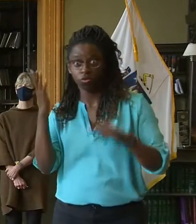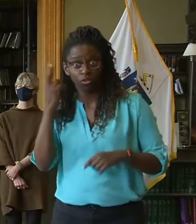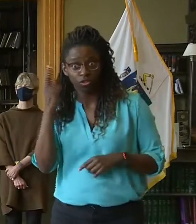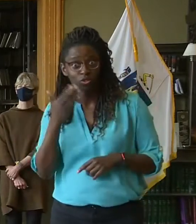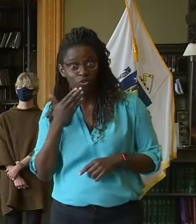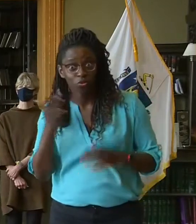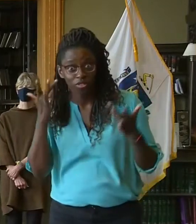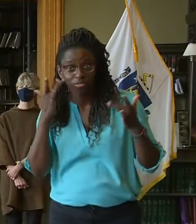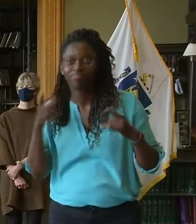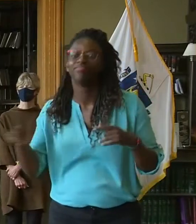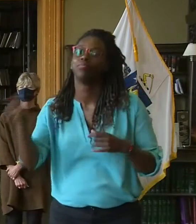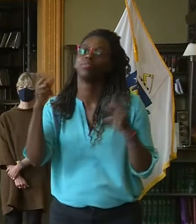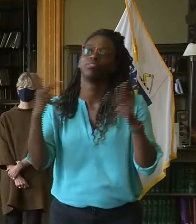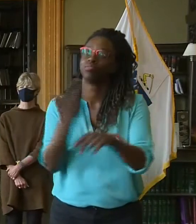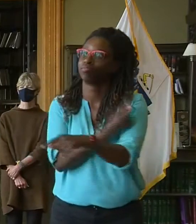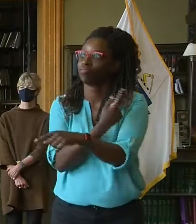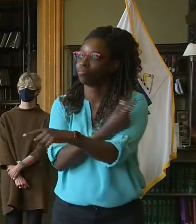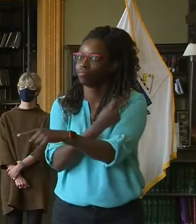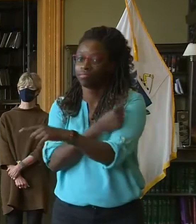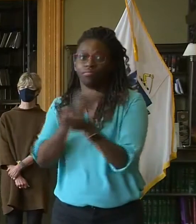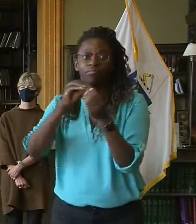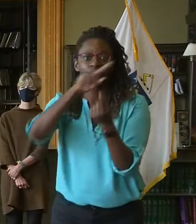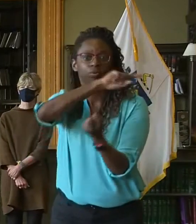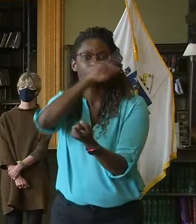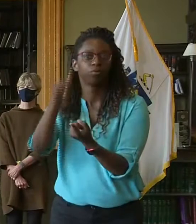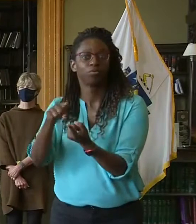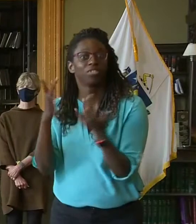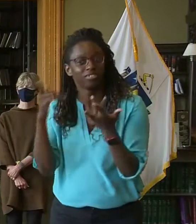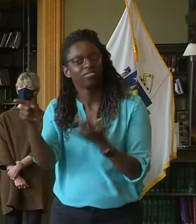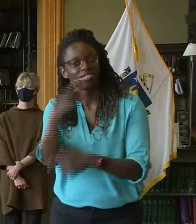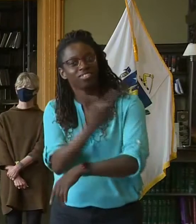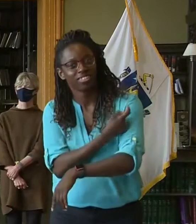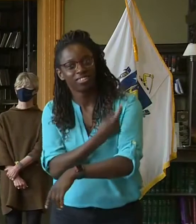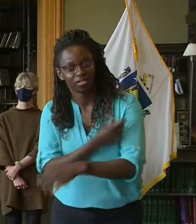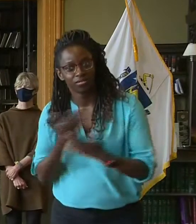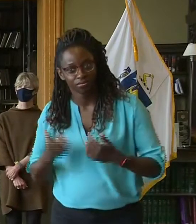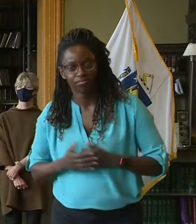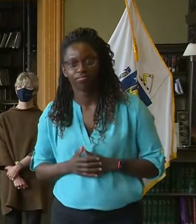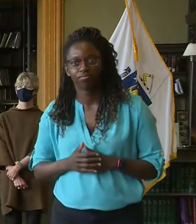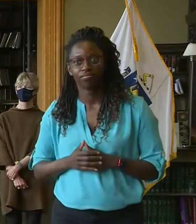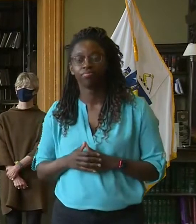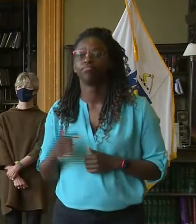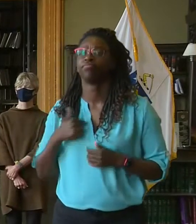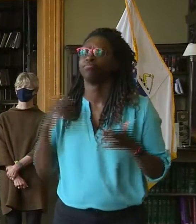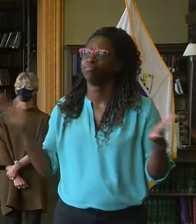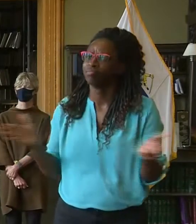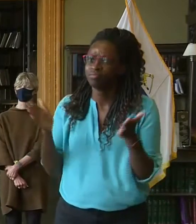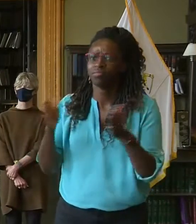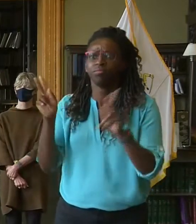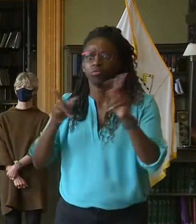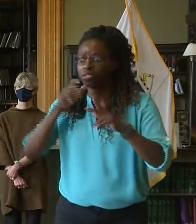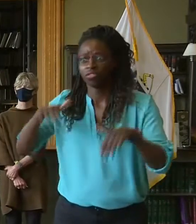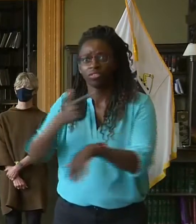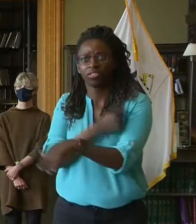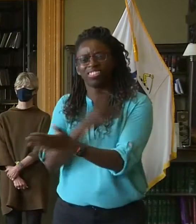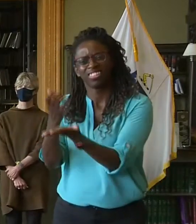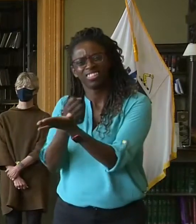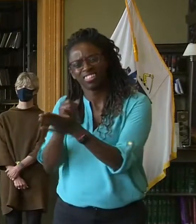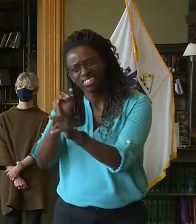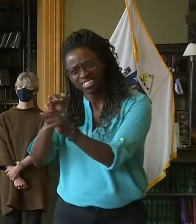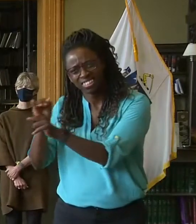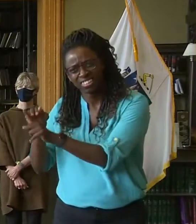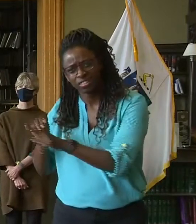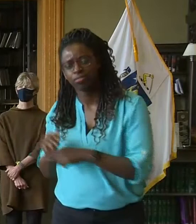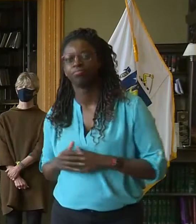focus on increasing targeted community-based vaccine clinics and mobile clinics, and a big expansion of our